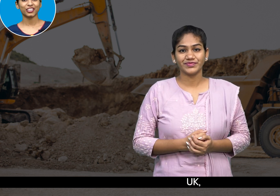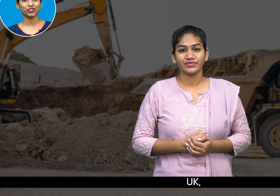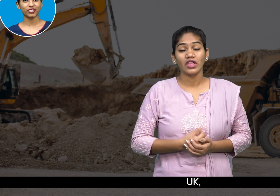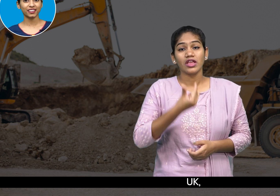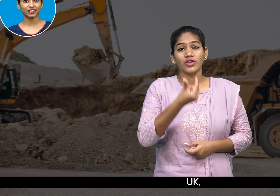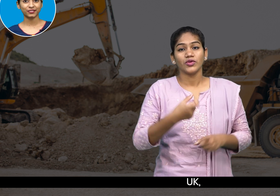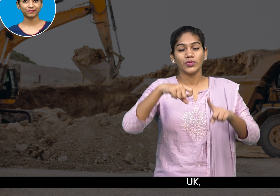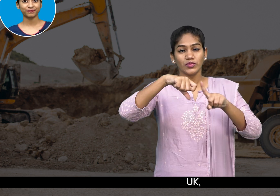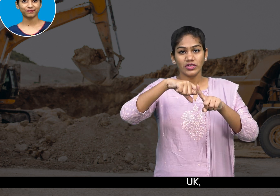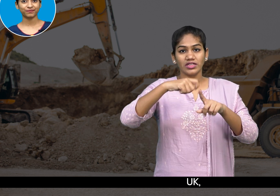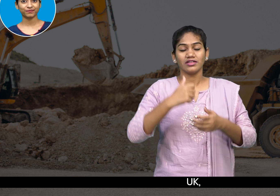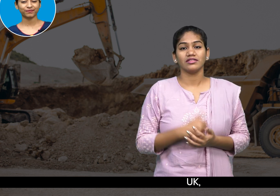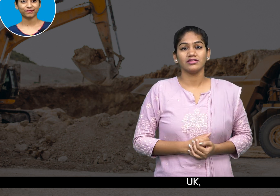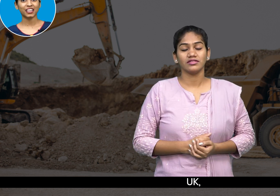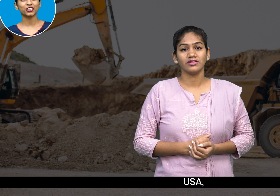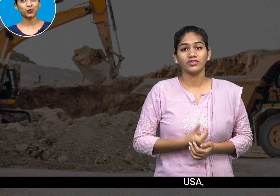UK,